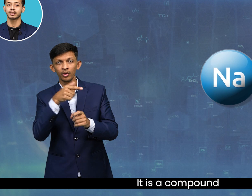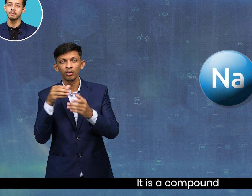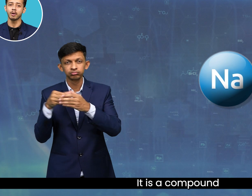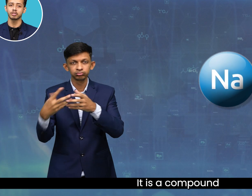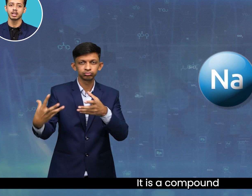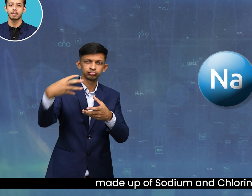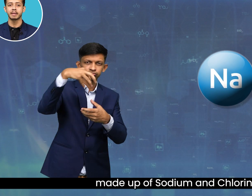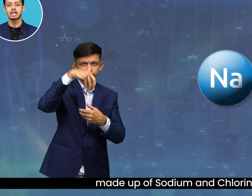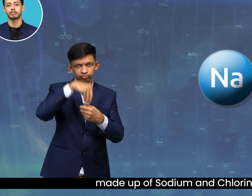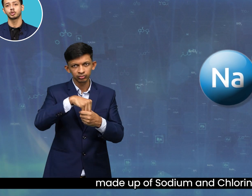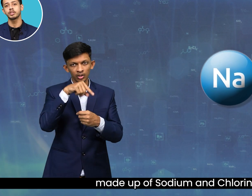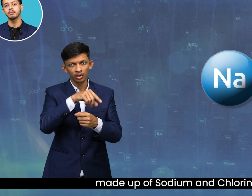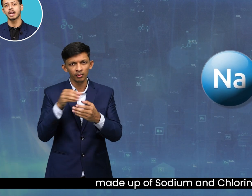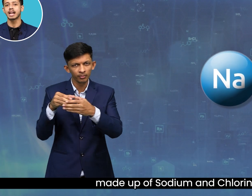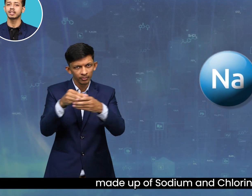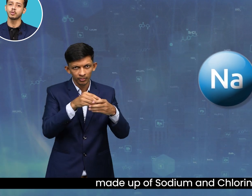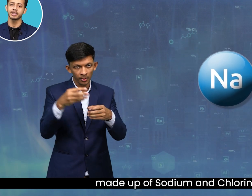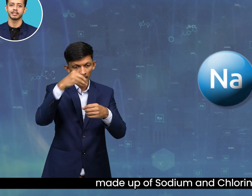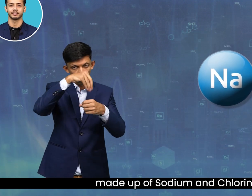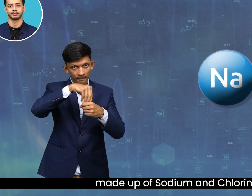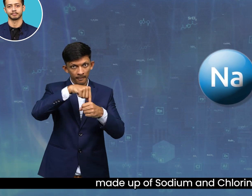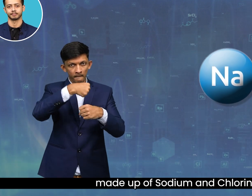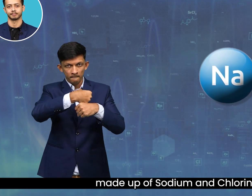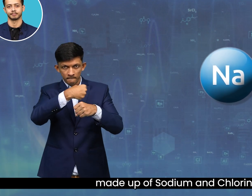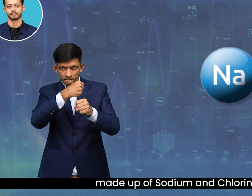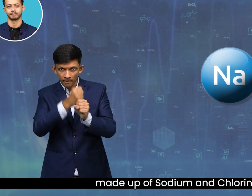It is a compound made up of sodium and chlorine.